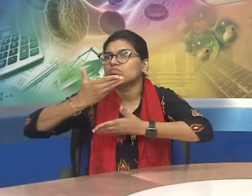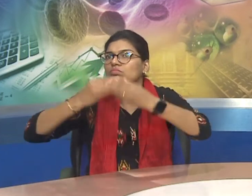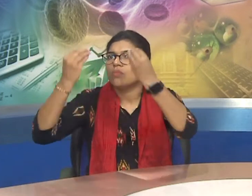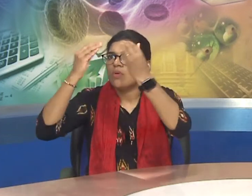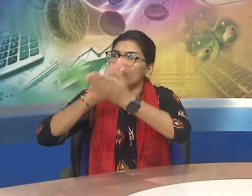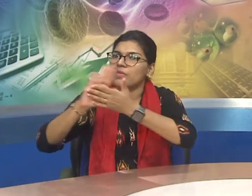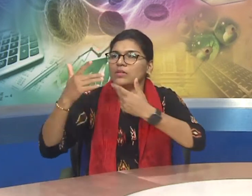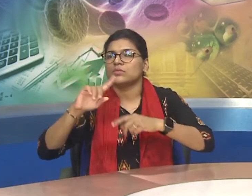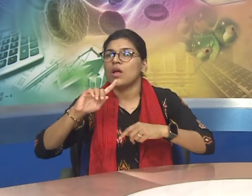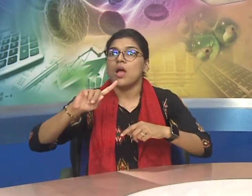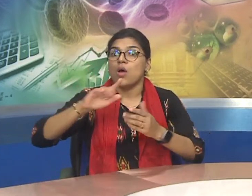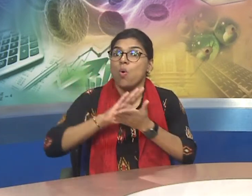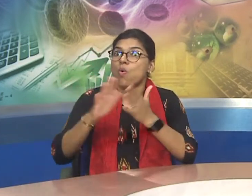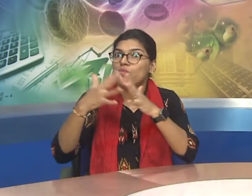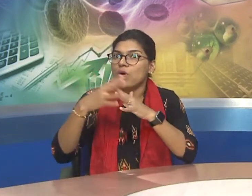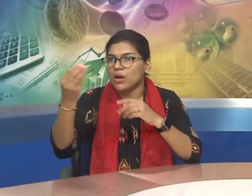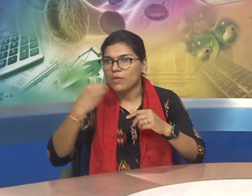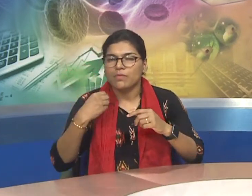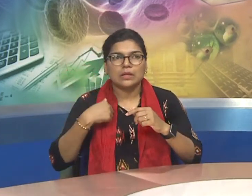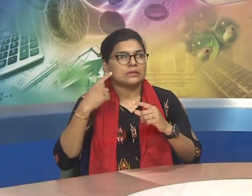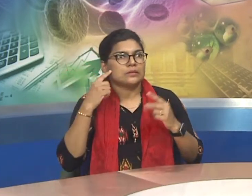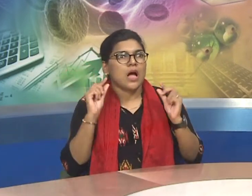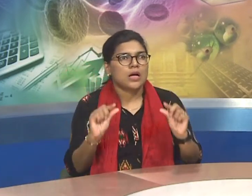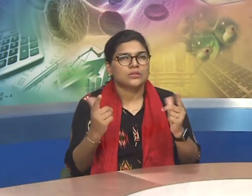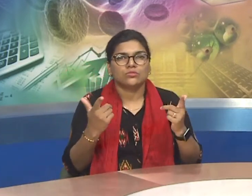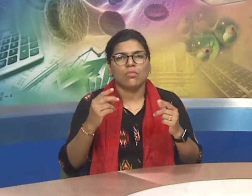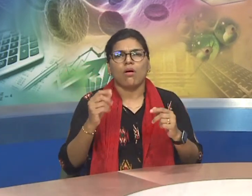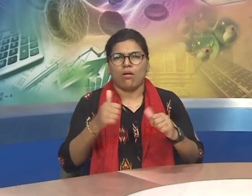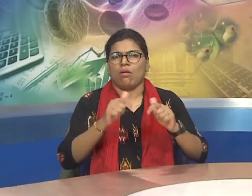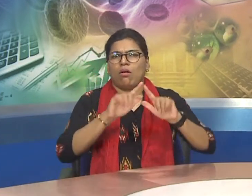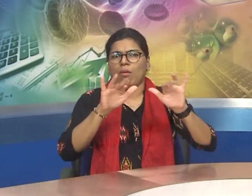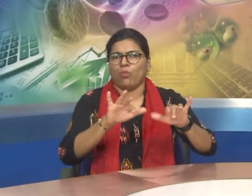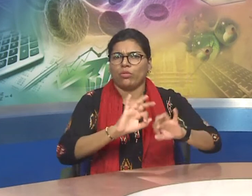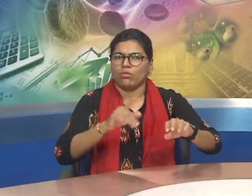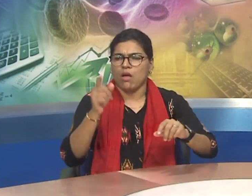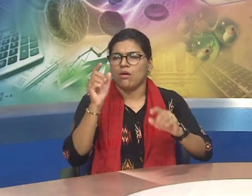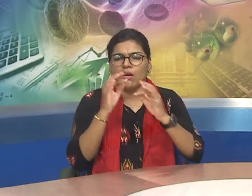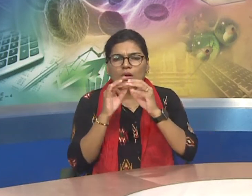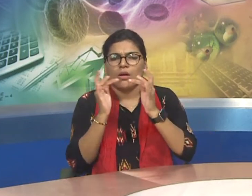provide efficient and timely services to the users.